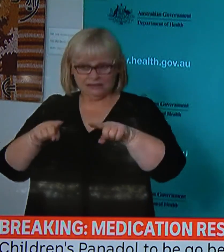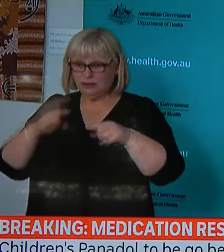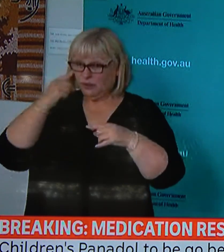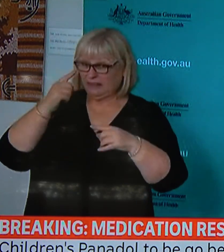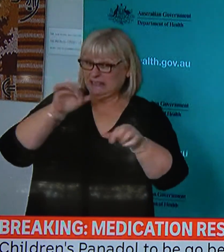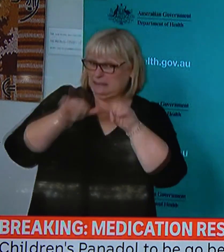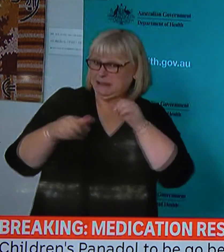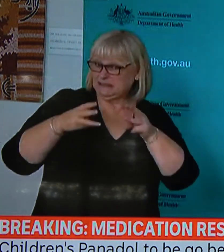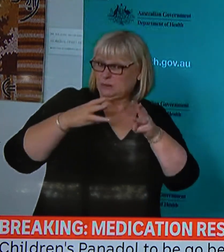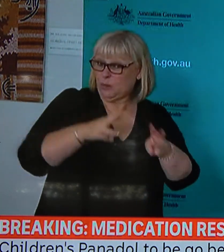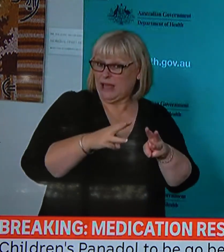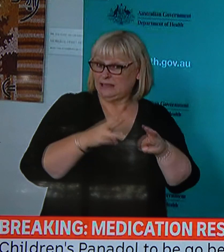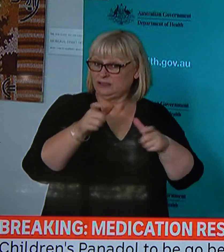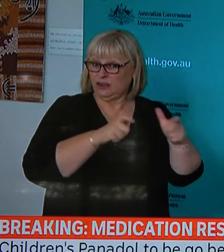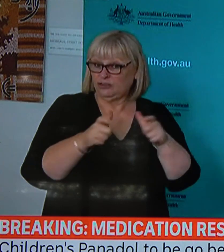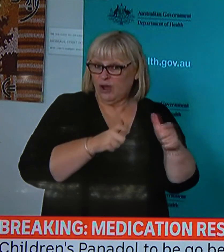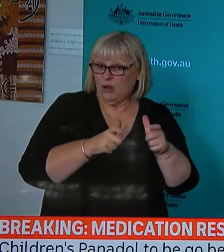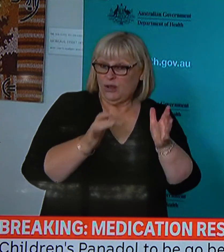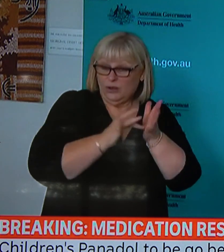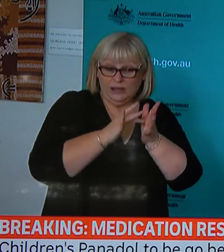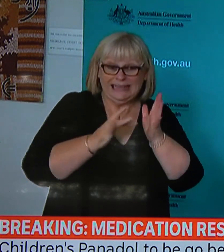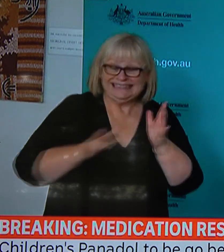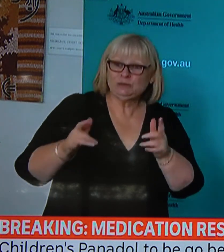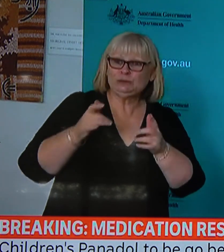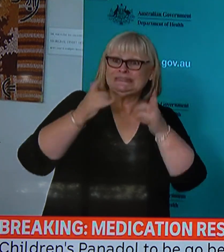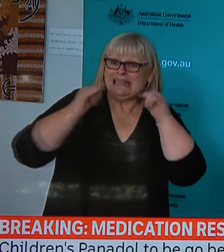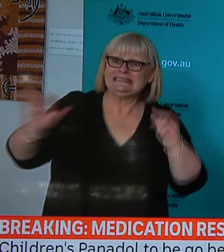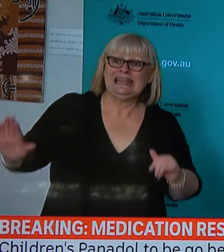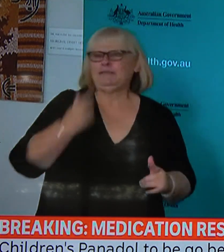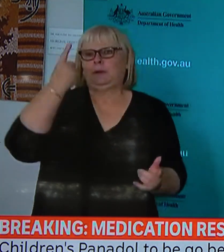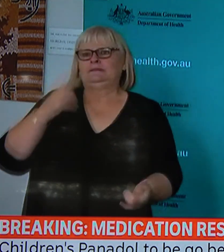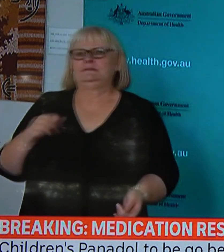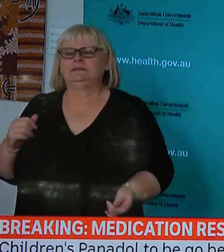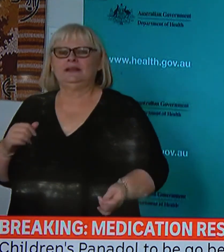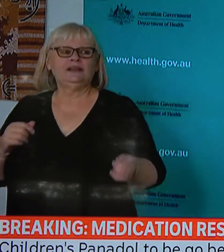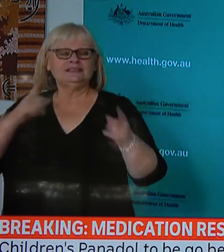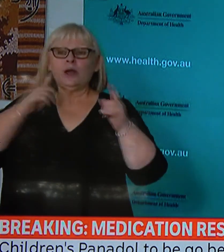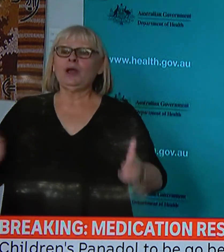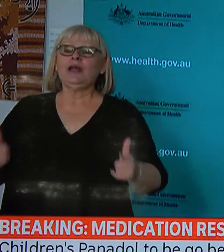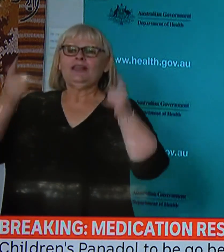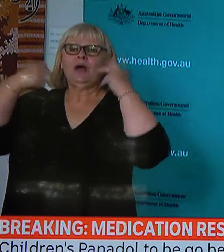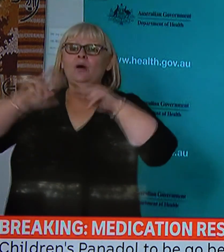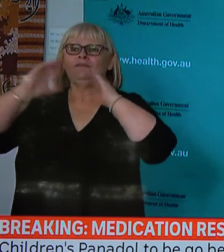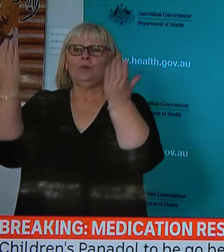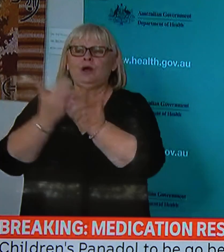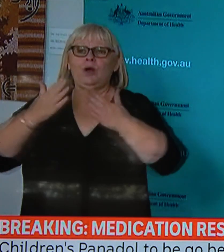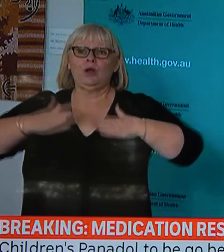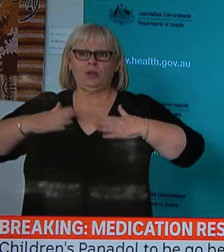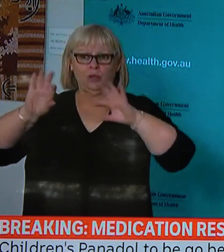best way to control and eradicate this disease? So the head of the World Health